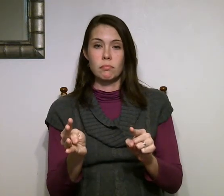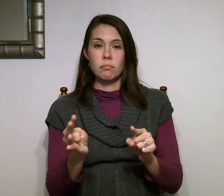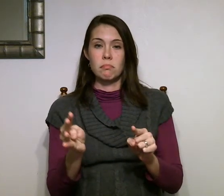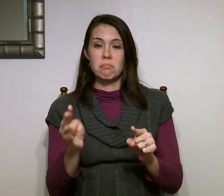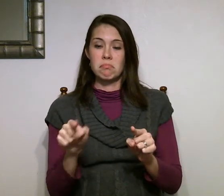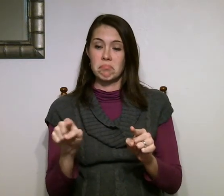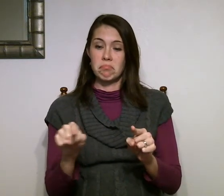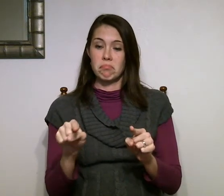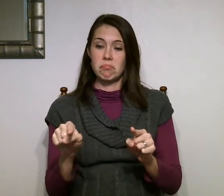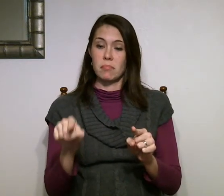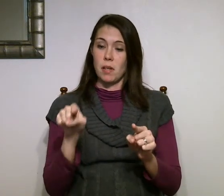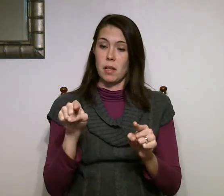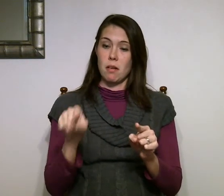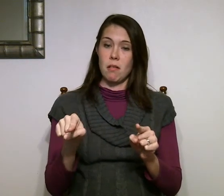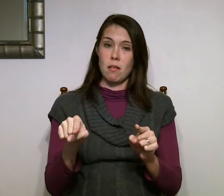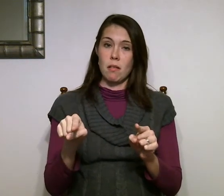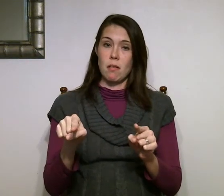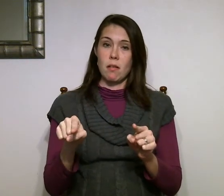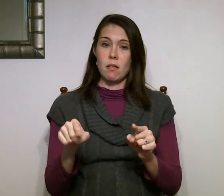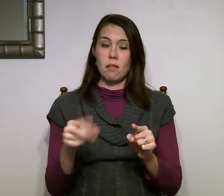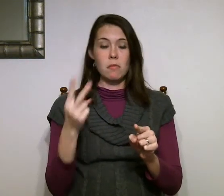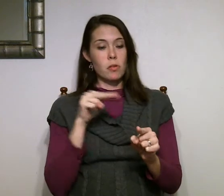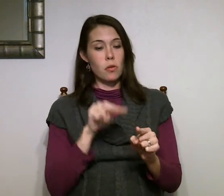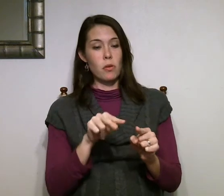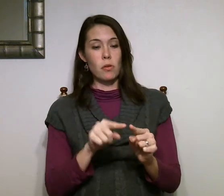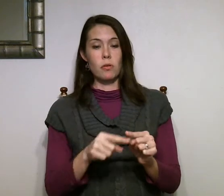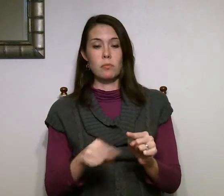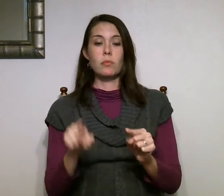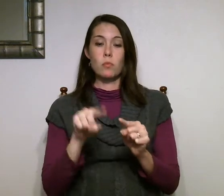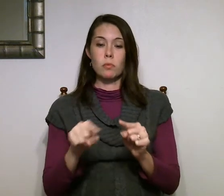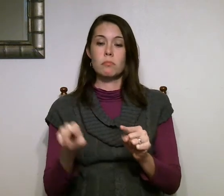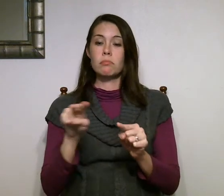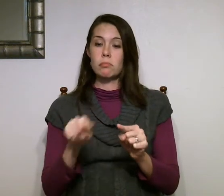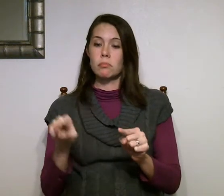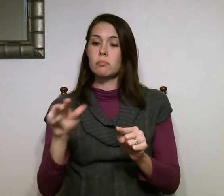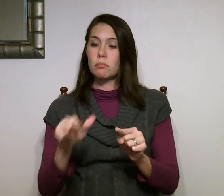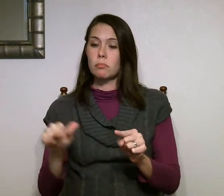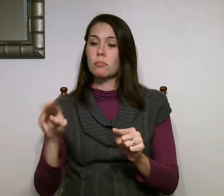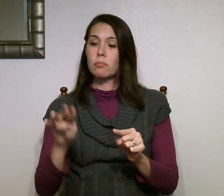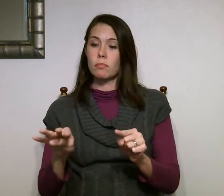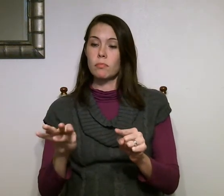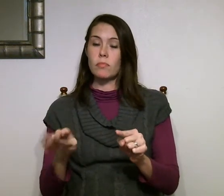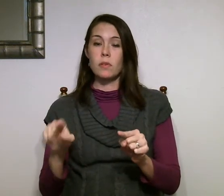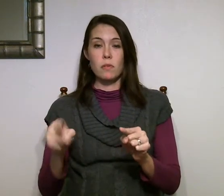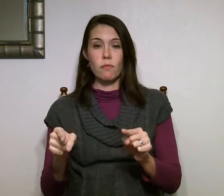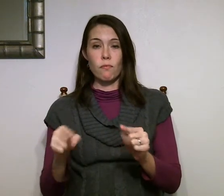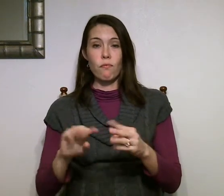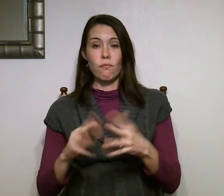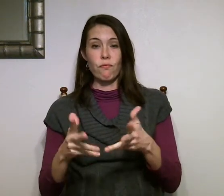4. Notice all we did was just increase it by 1, by 2, by 3, by 4, and then we ended up at 7. And that was our